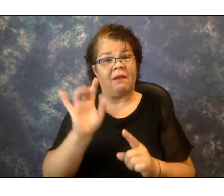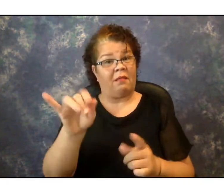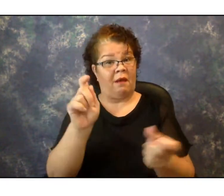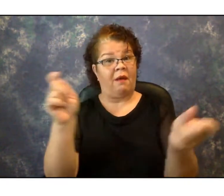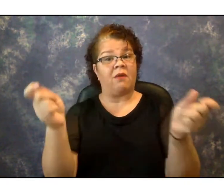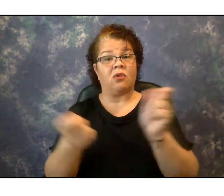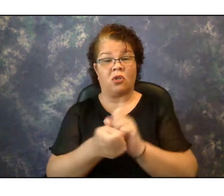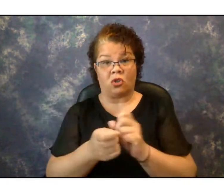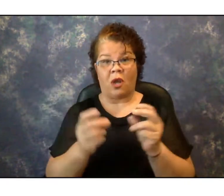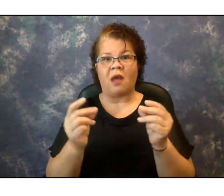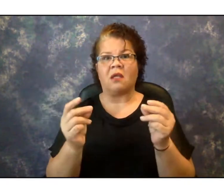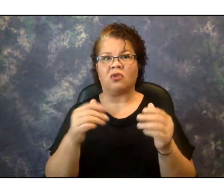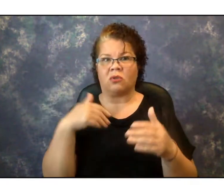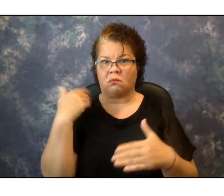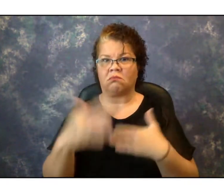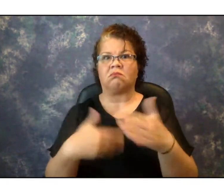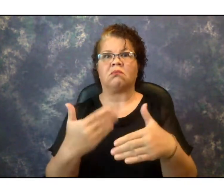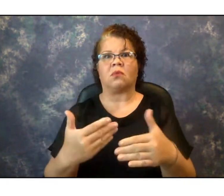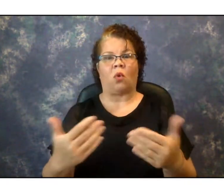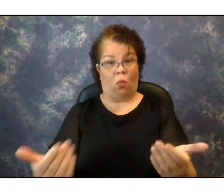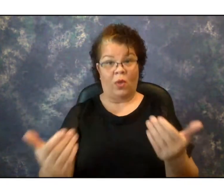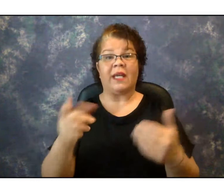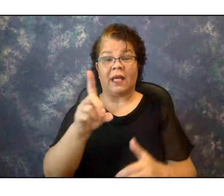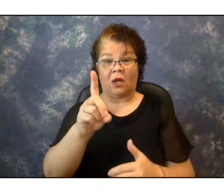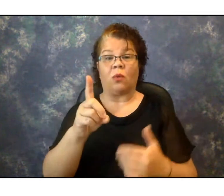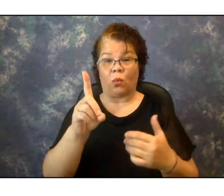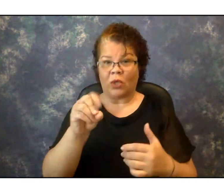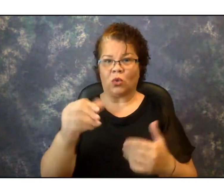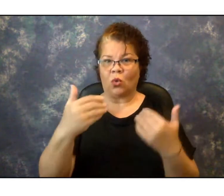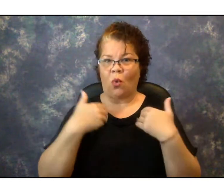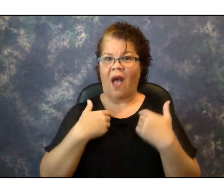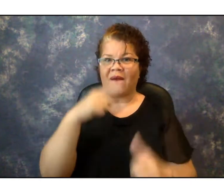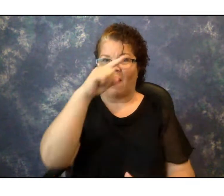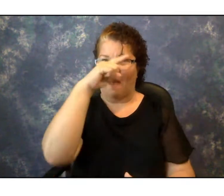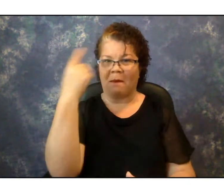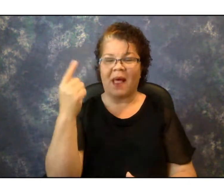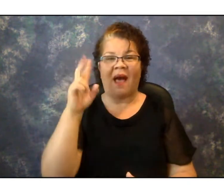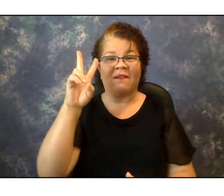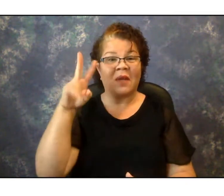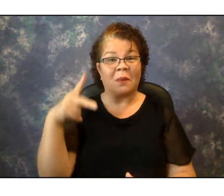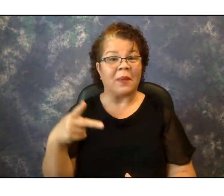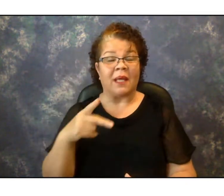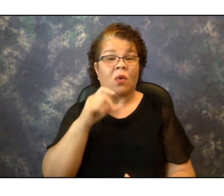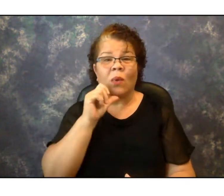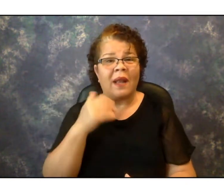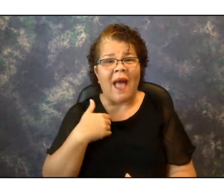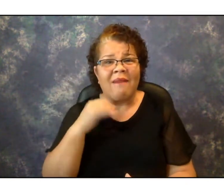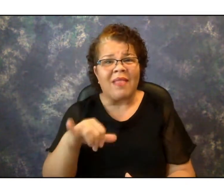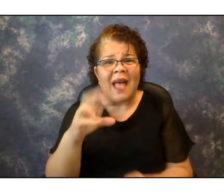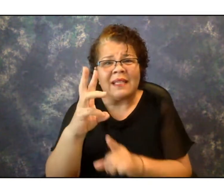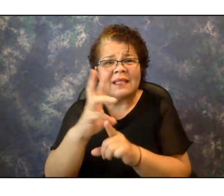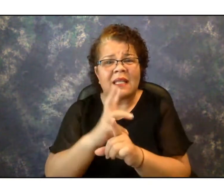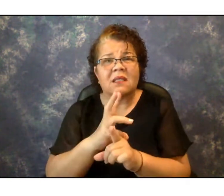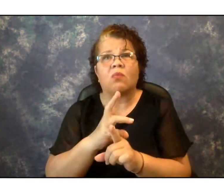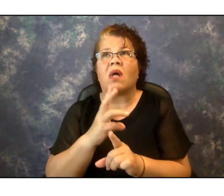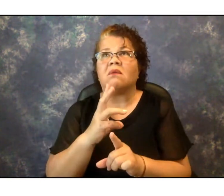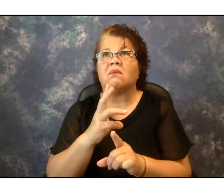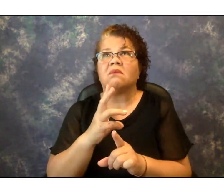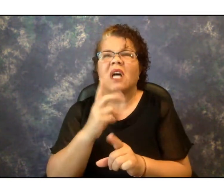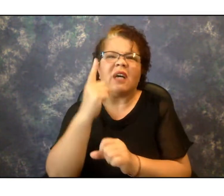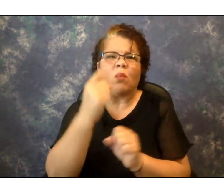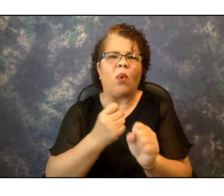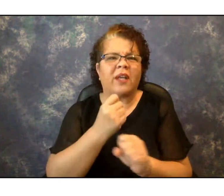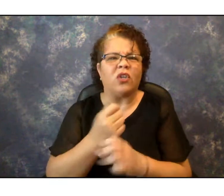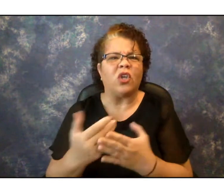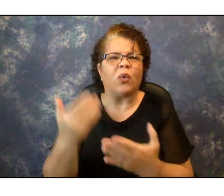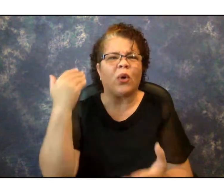a Black vice president, which we didn't have 6 months ago. Well, maybe a year ago, let's say, just to be safe. And so